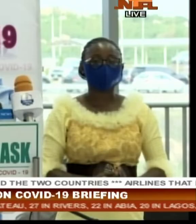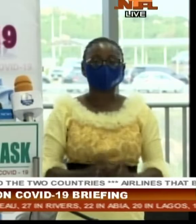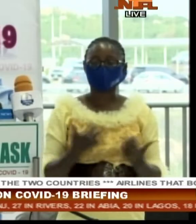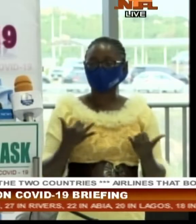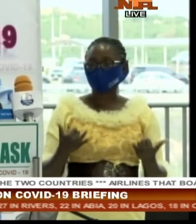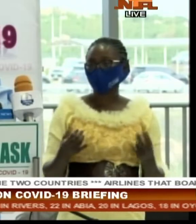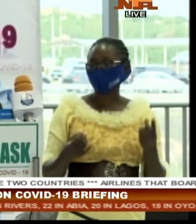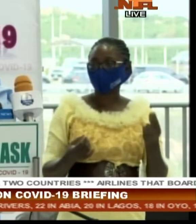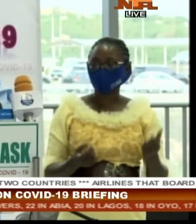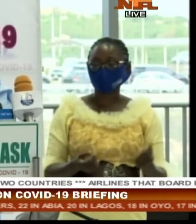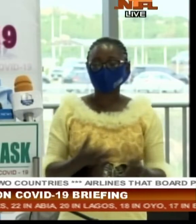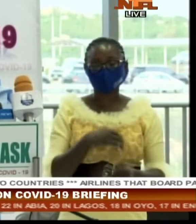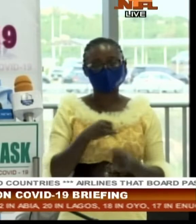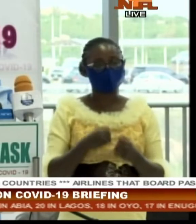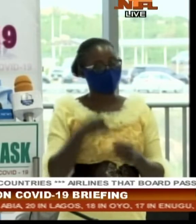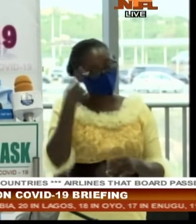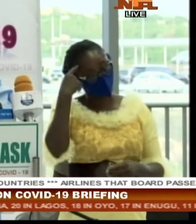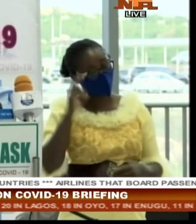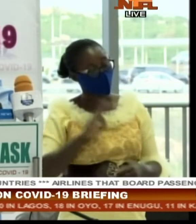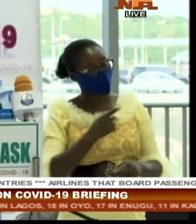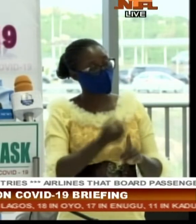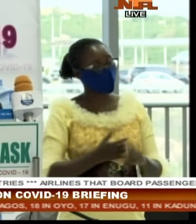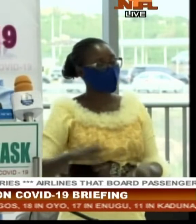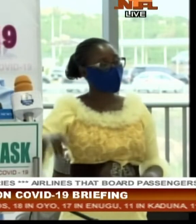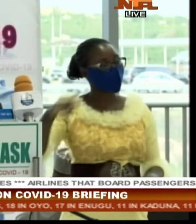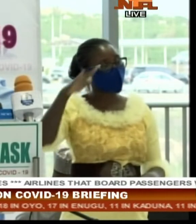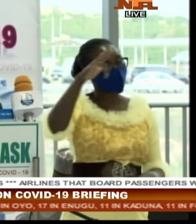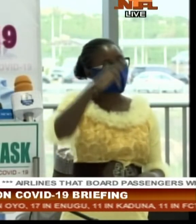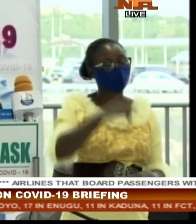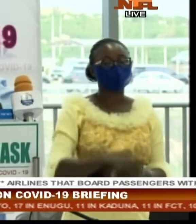Now, quickly and last from us in aviation,